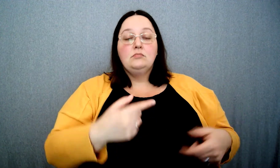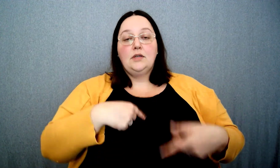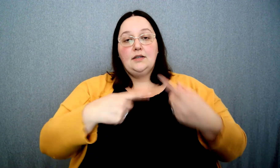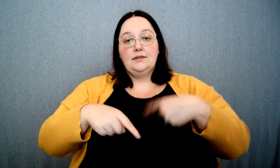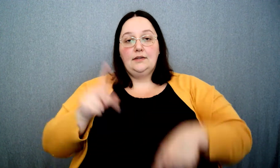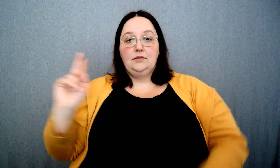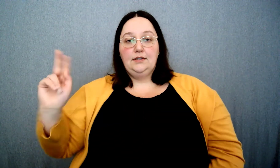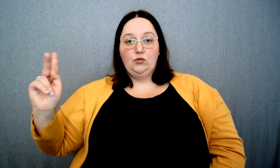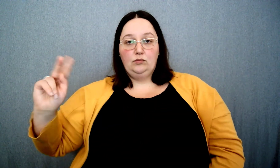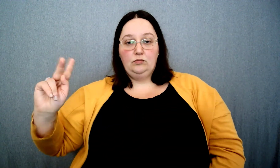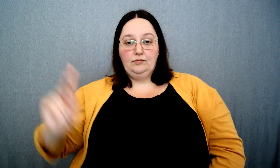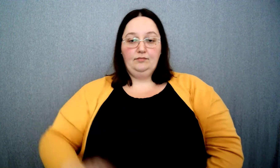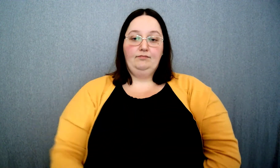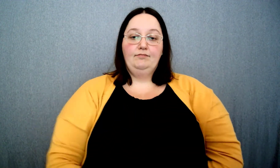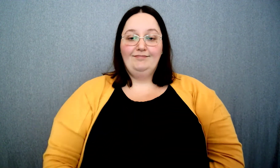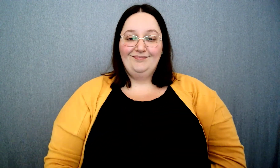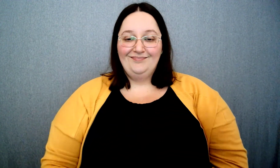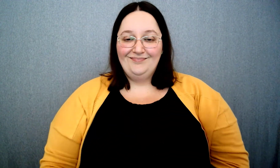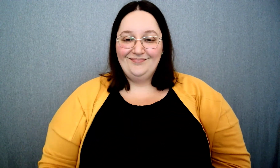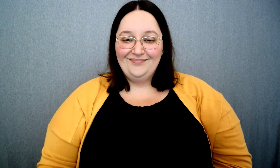I prefer the first one.